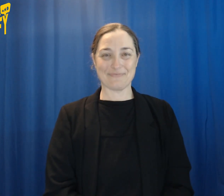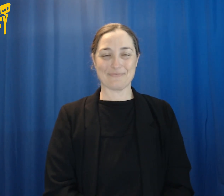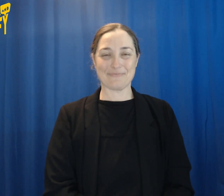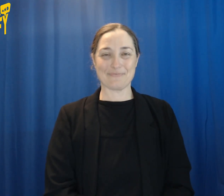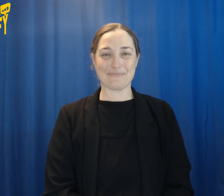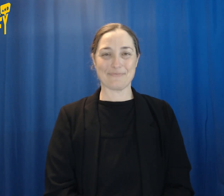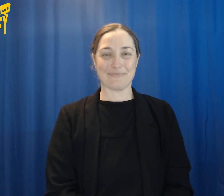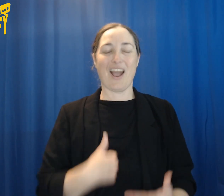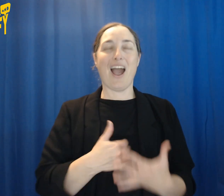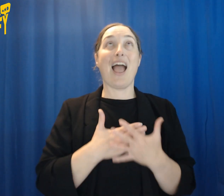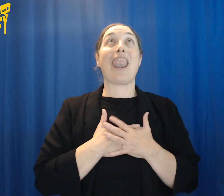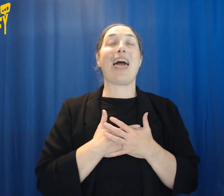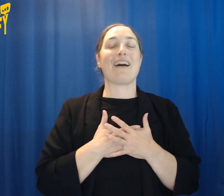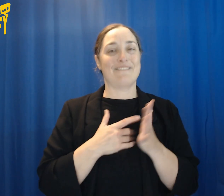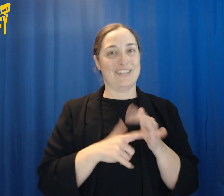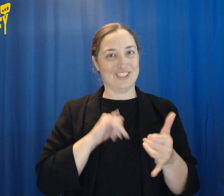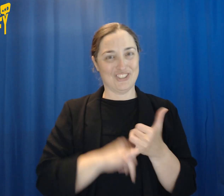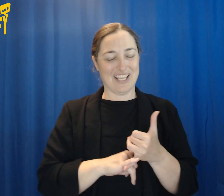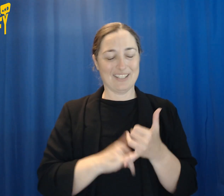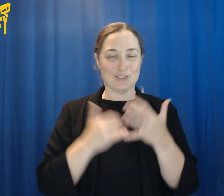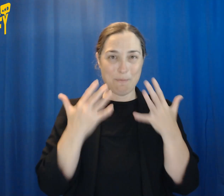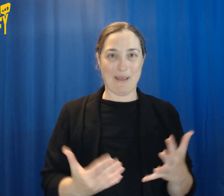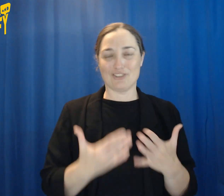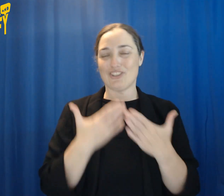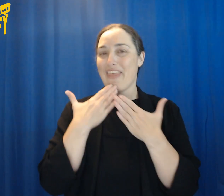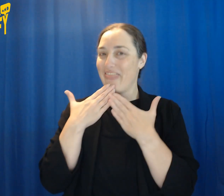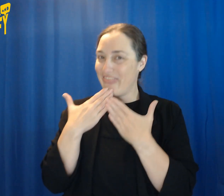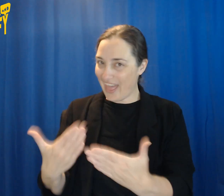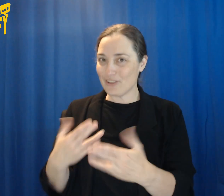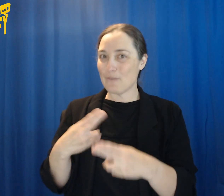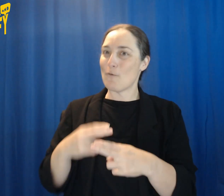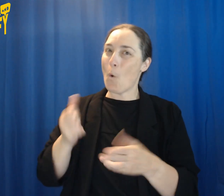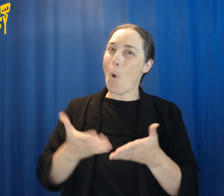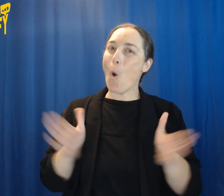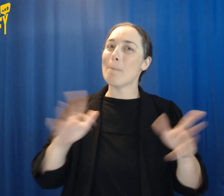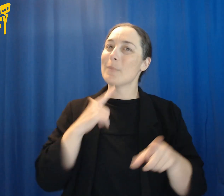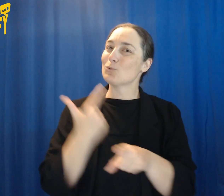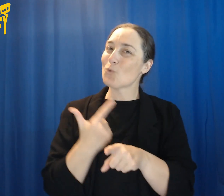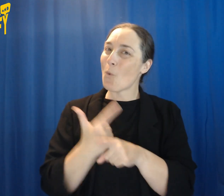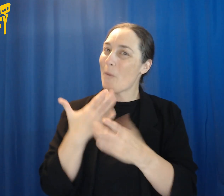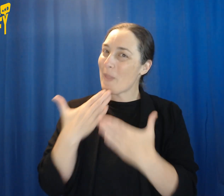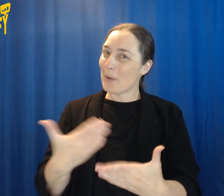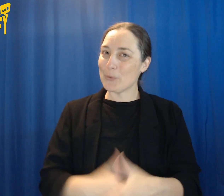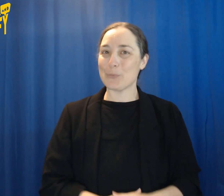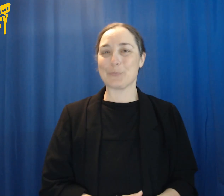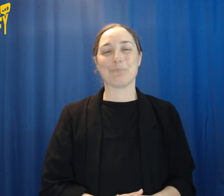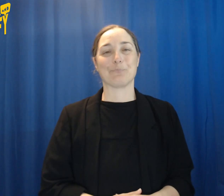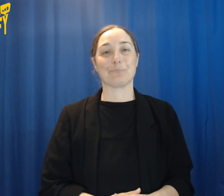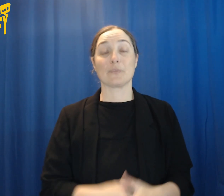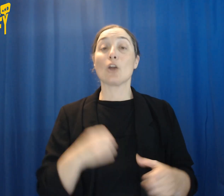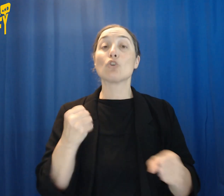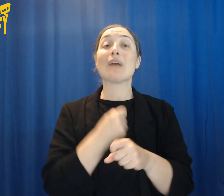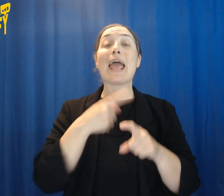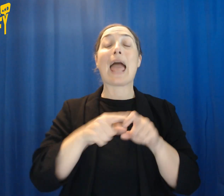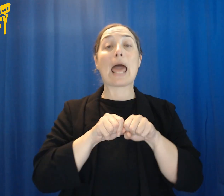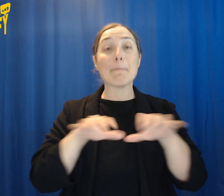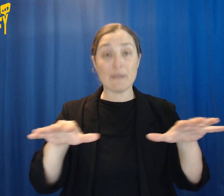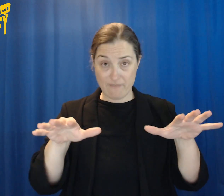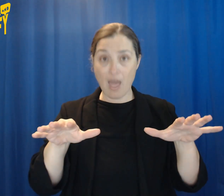I love Jess so much. Thank you so much, Jess, for your openness. Create and Amplify is assisted by the